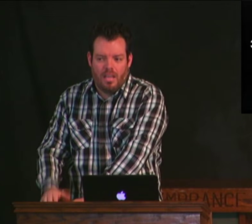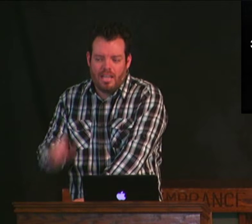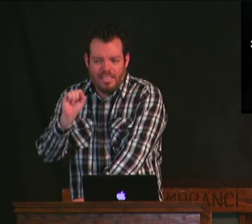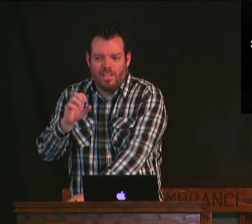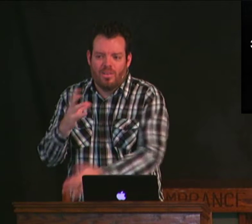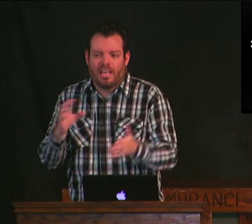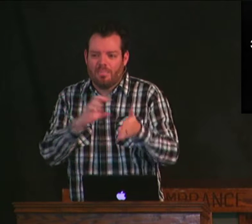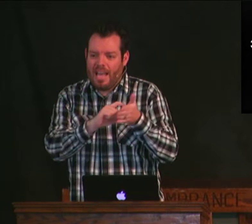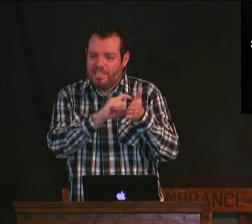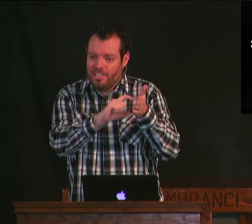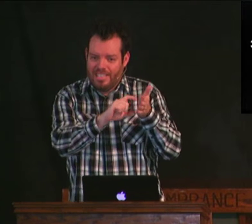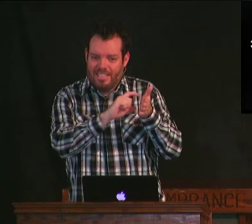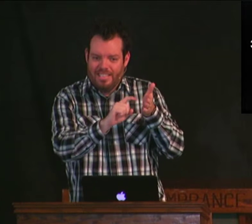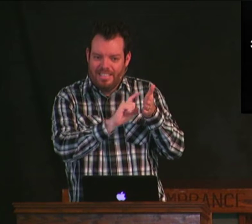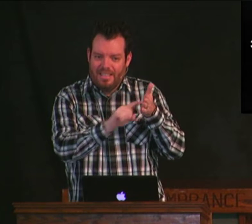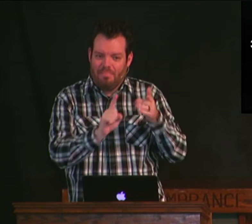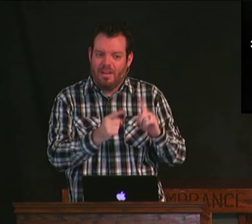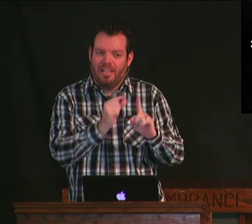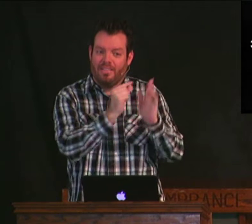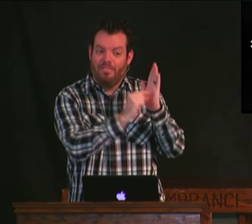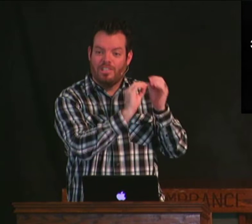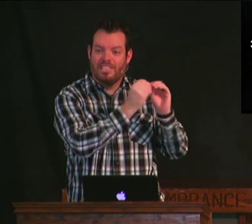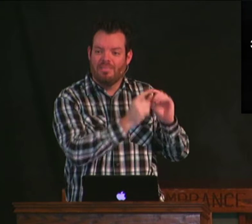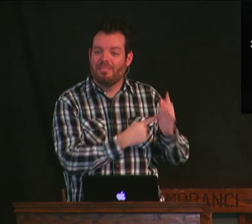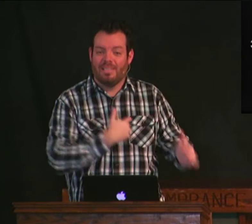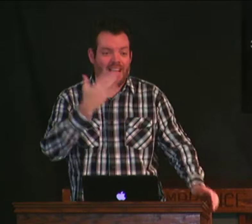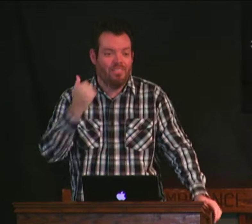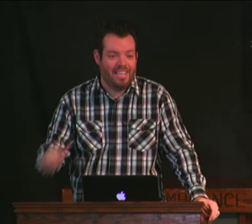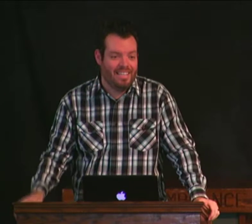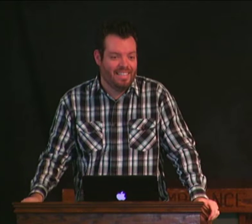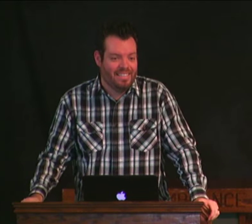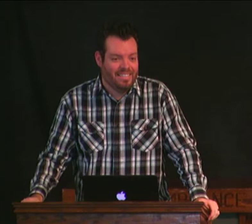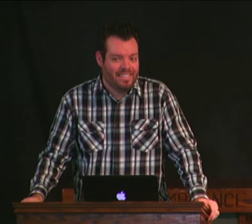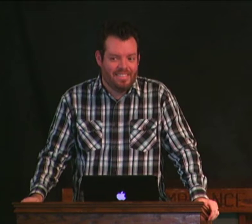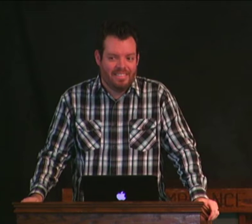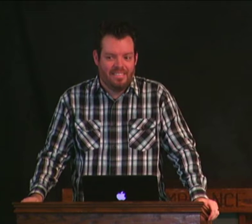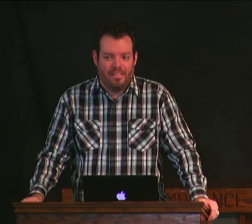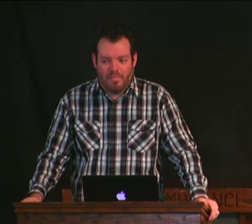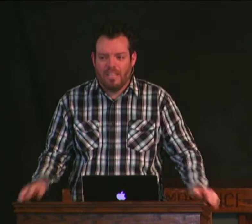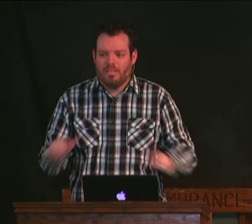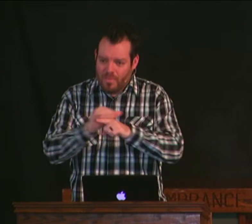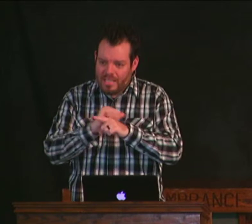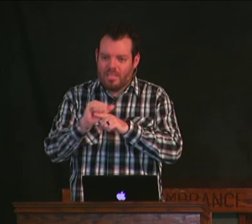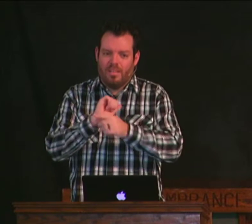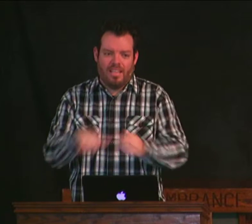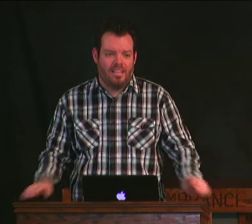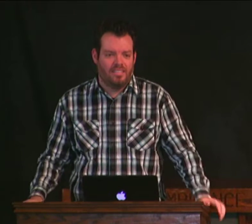I can tell you a lot of passages, but the first number sometimes I forget. I need to practice with that.